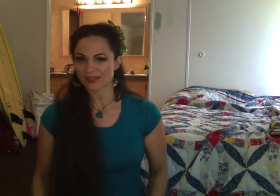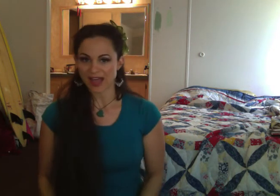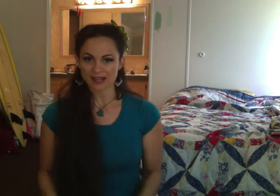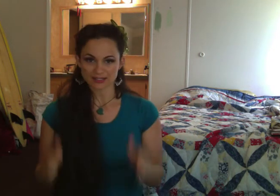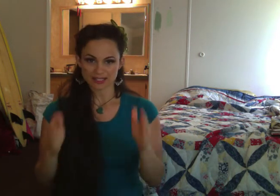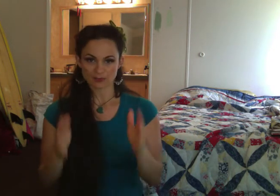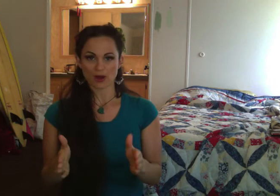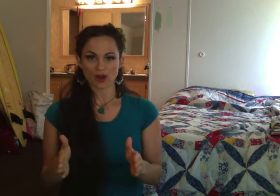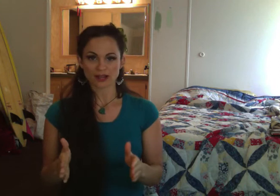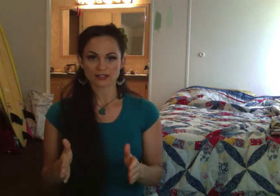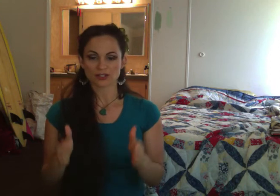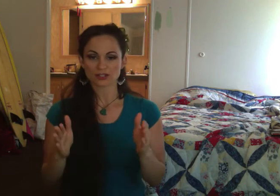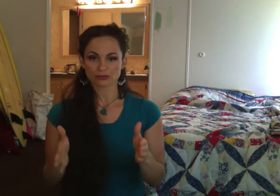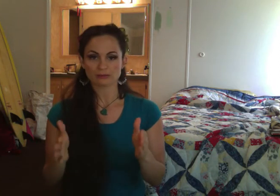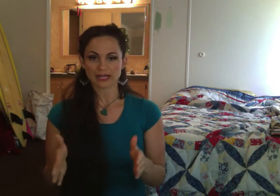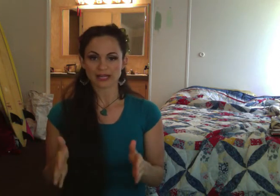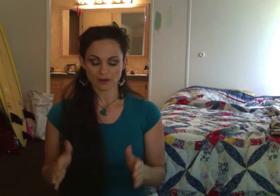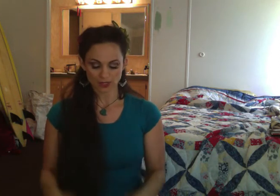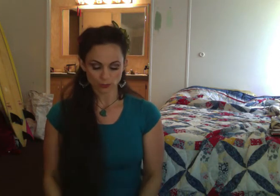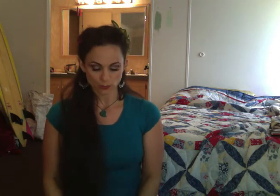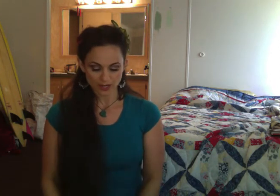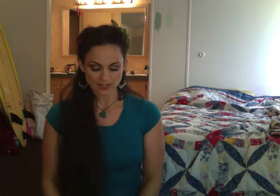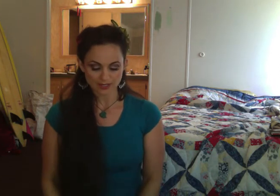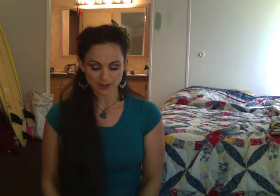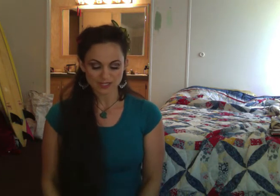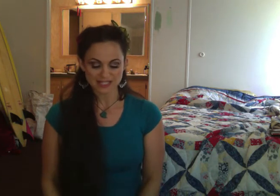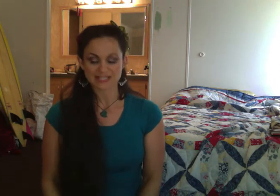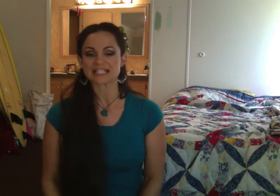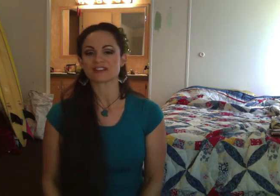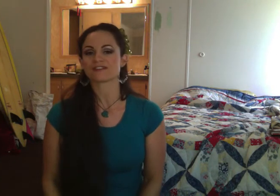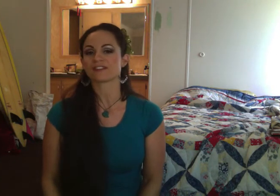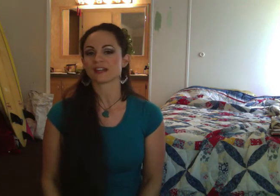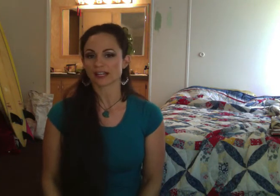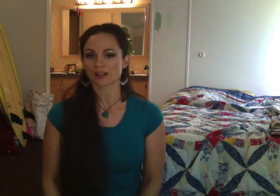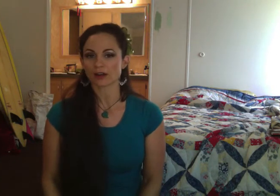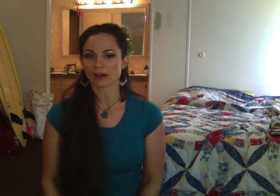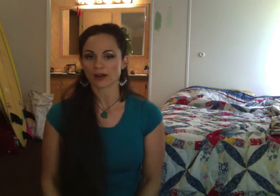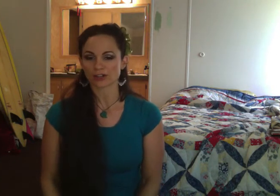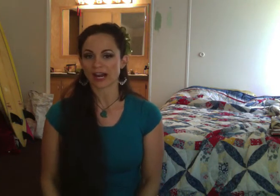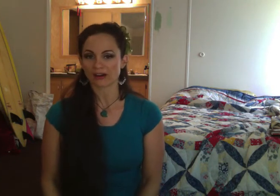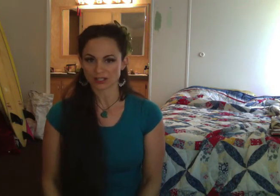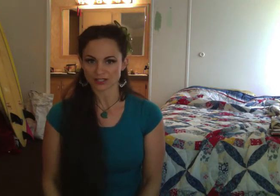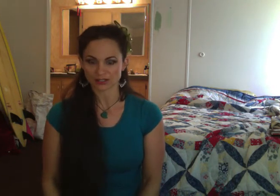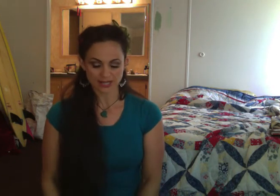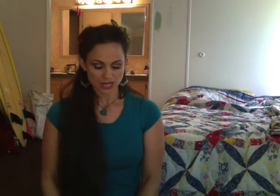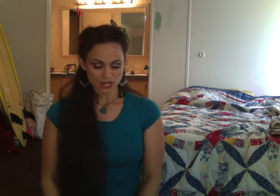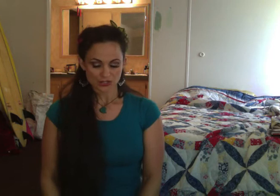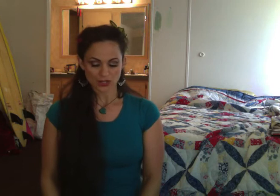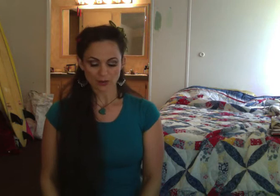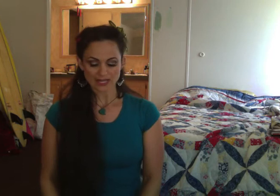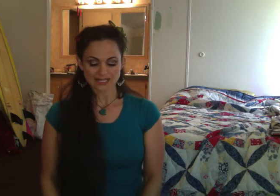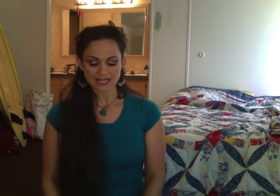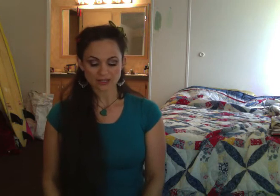that spot to the true meaning of it was sincere feeling of your character. So in